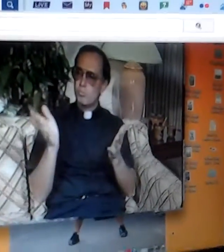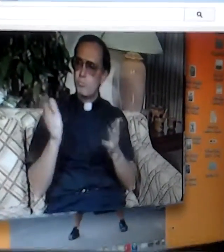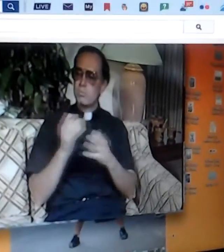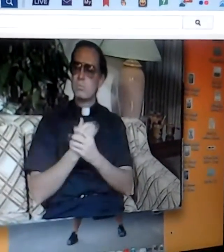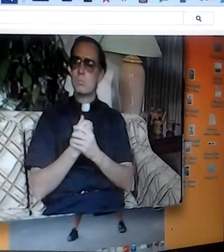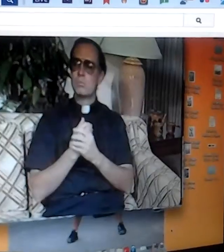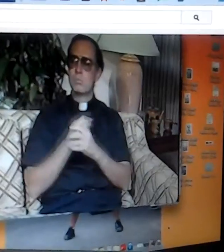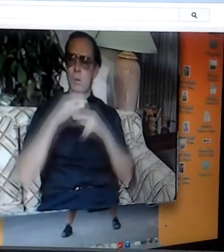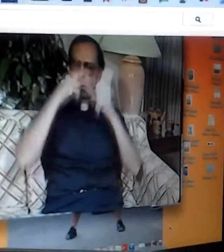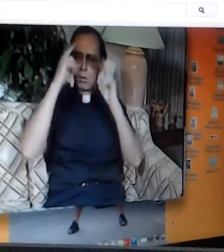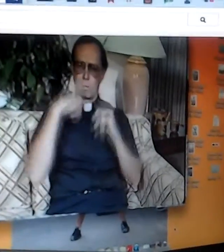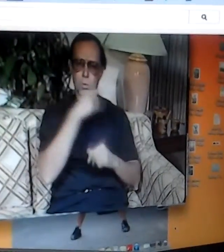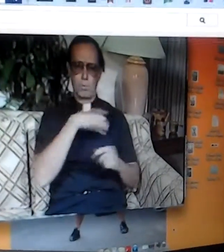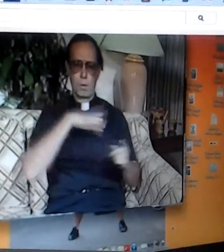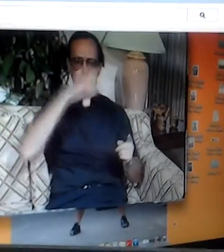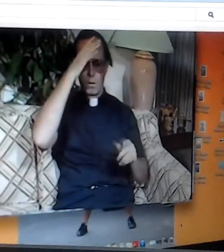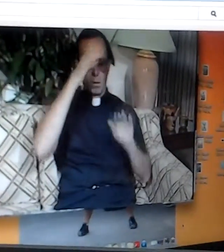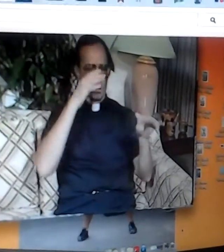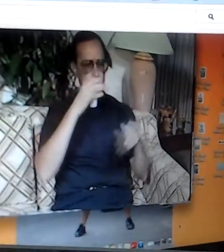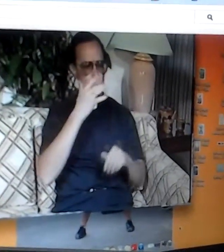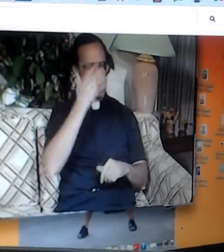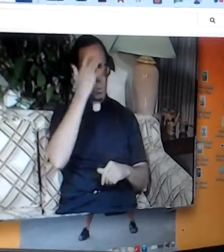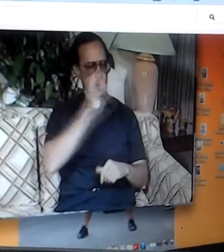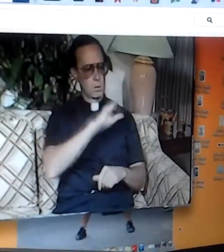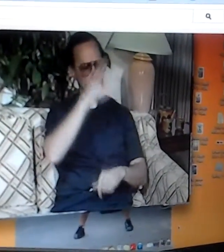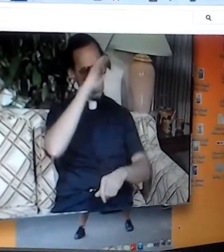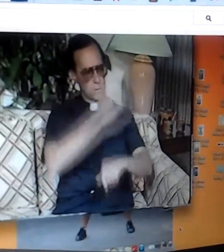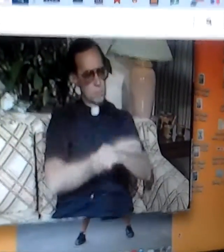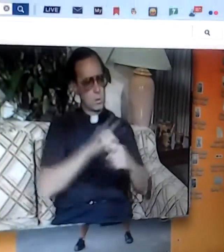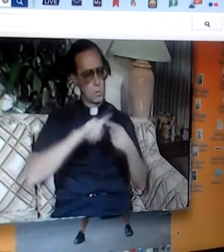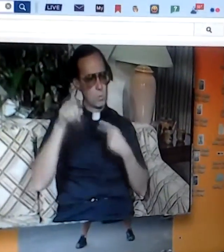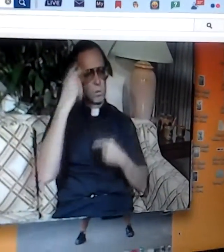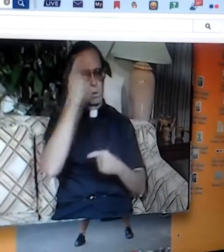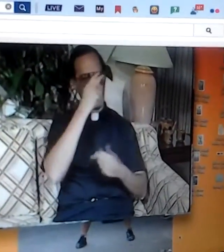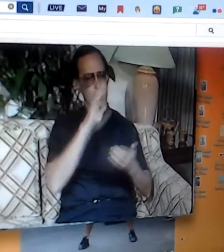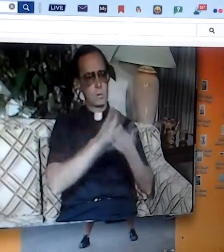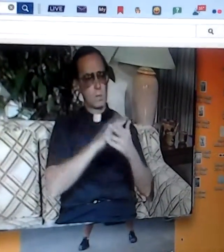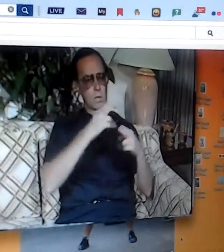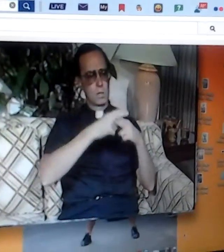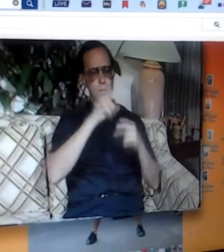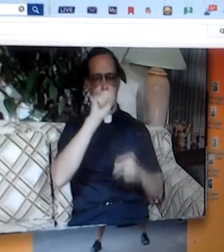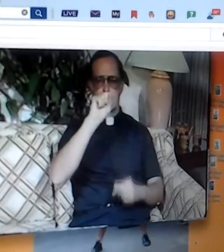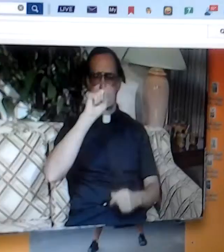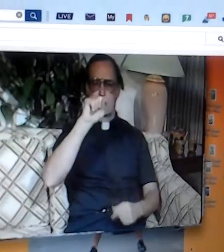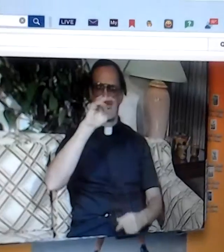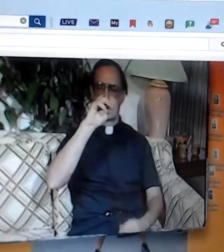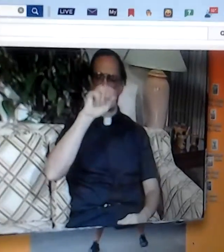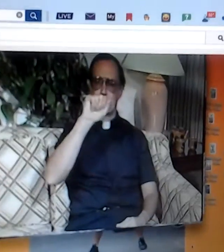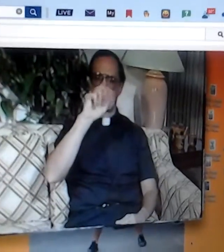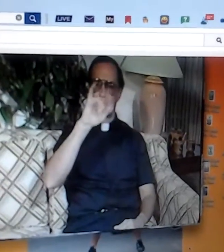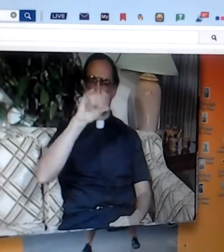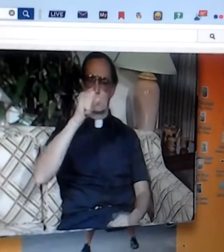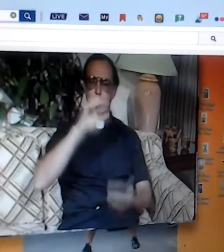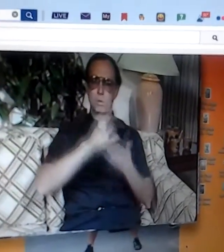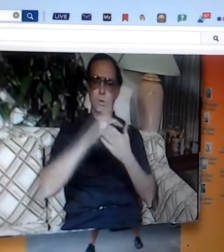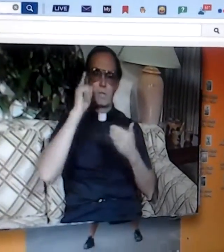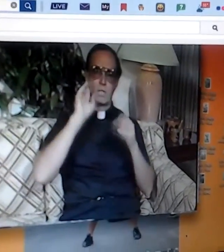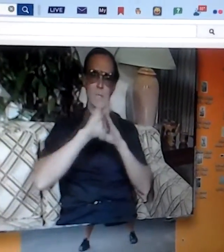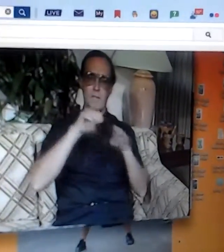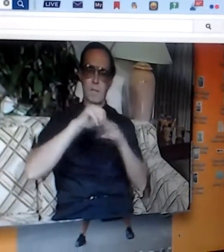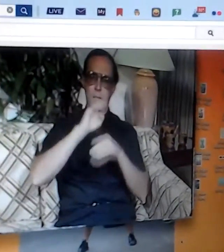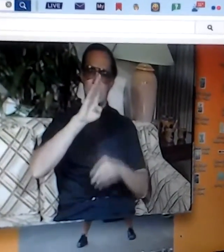There were sisters there and they were chatting with them. One of the sisters mentioned to my parents about a Catholic